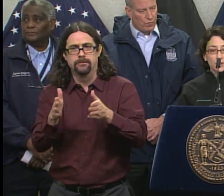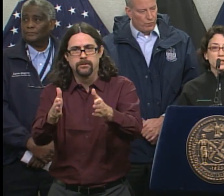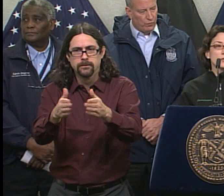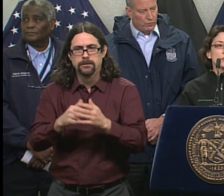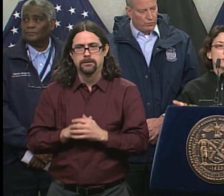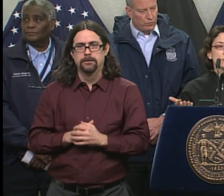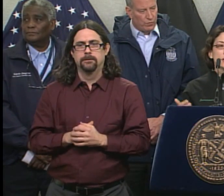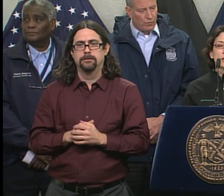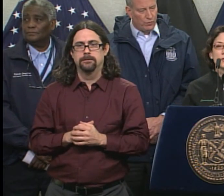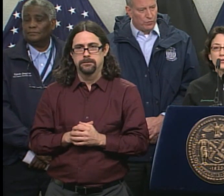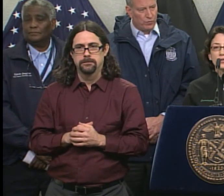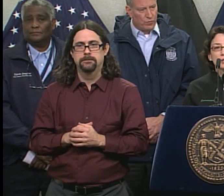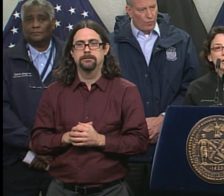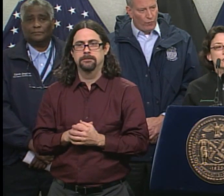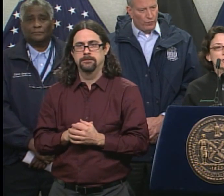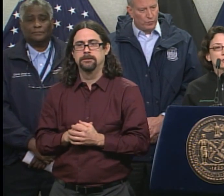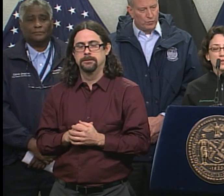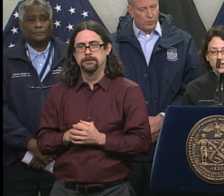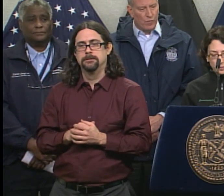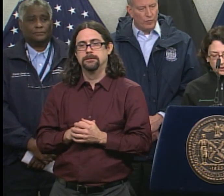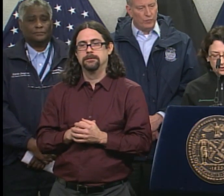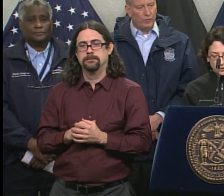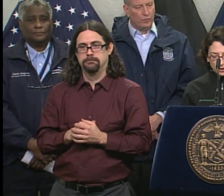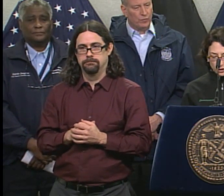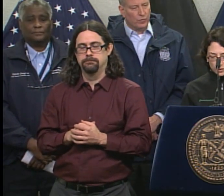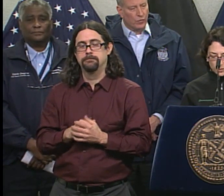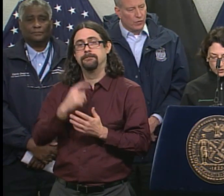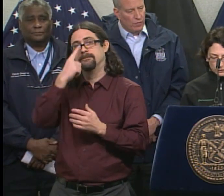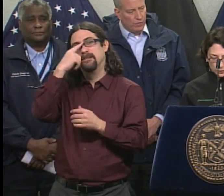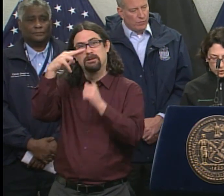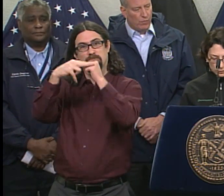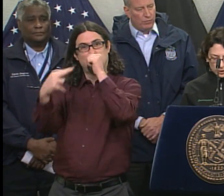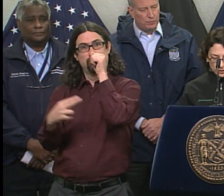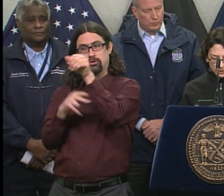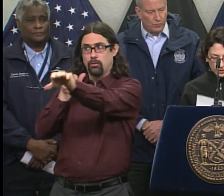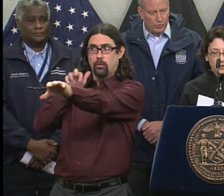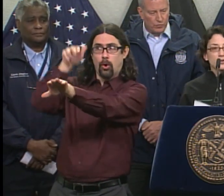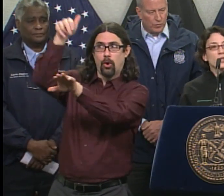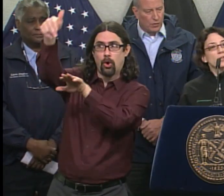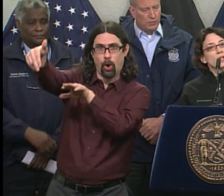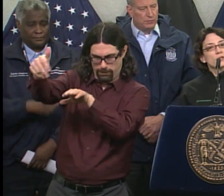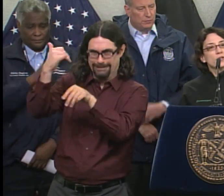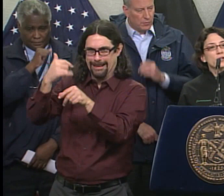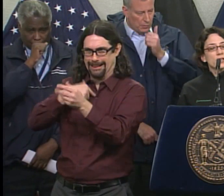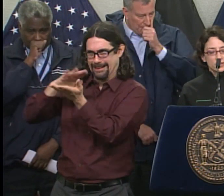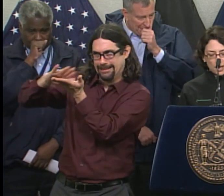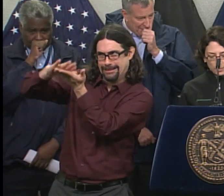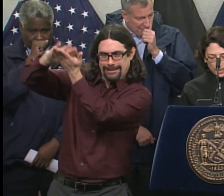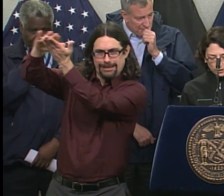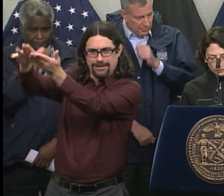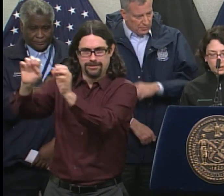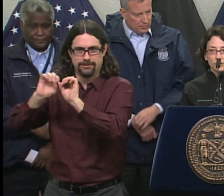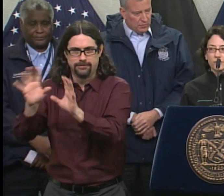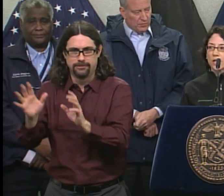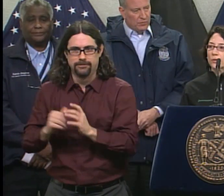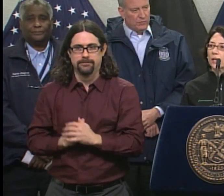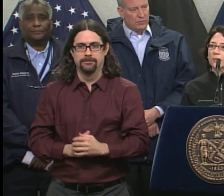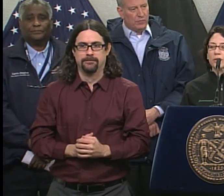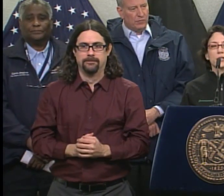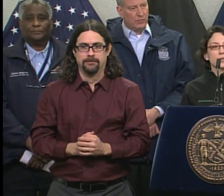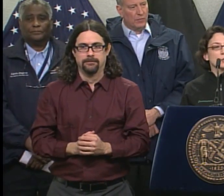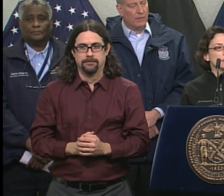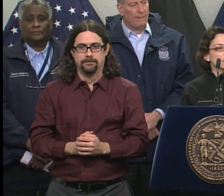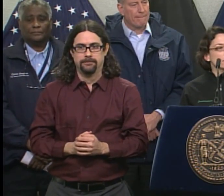was damage, and if you see a light or signal that's out, please call or email 311. The Staten Island Ferry is now back on a regular schedule,